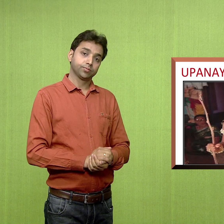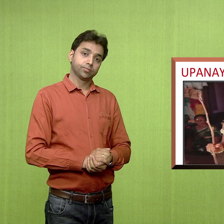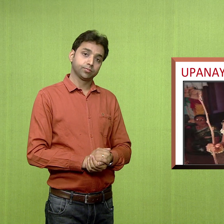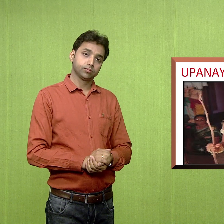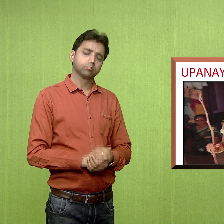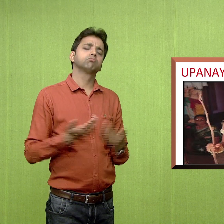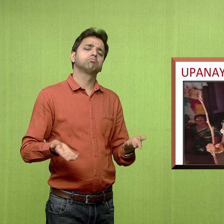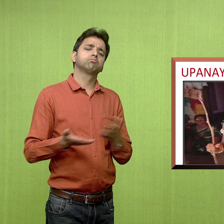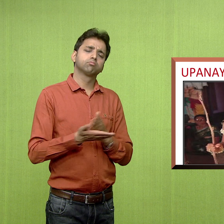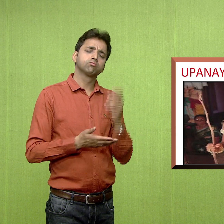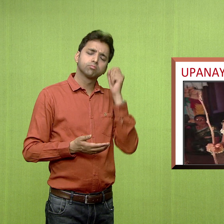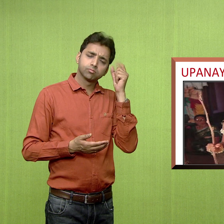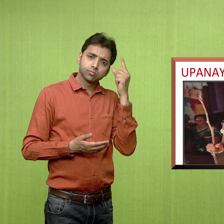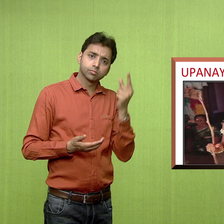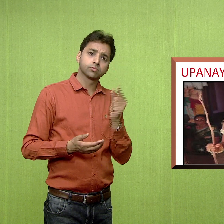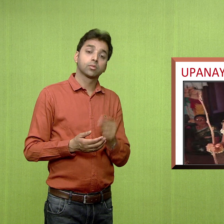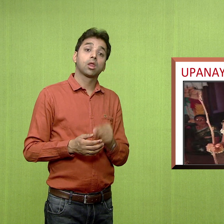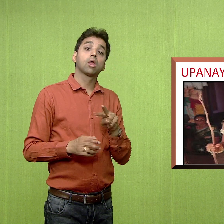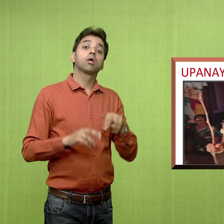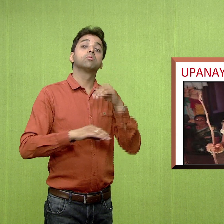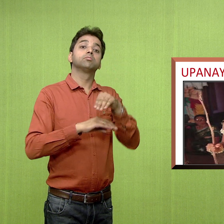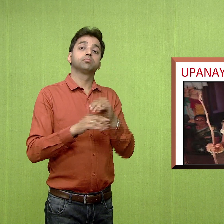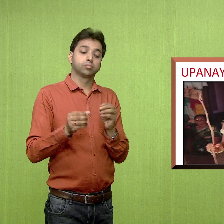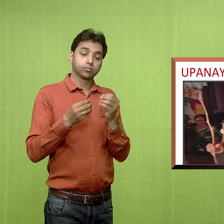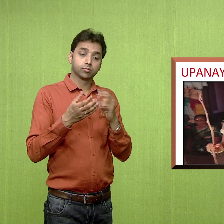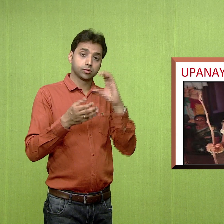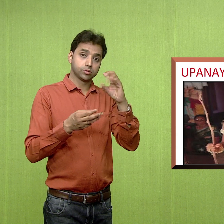Let us understand about this ceremony now.